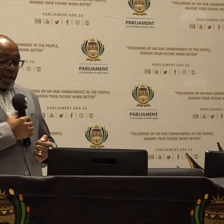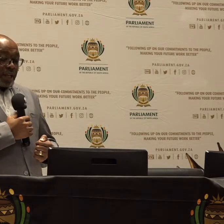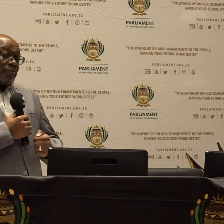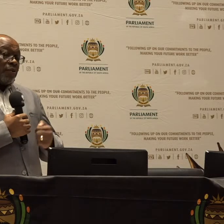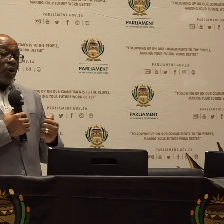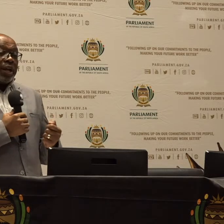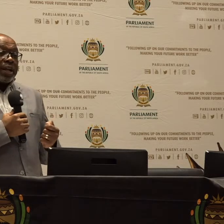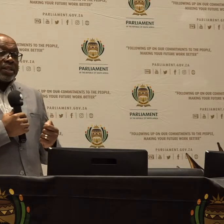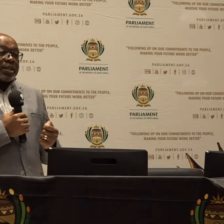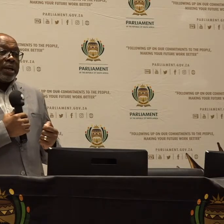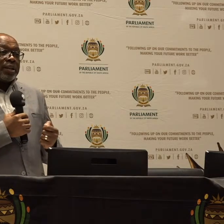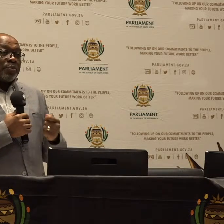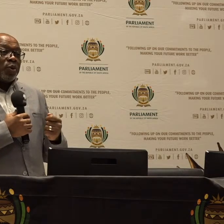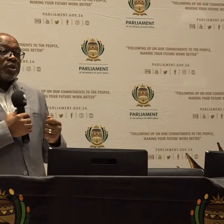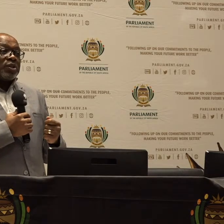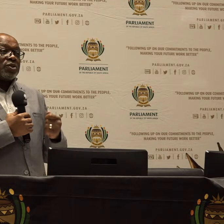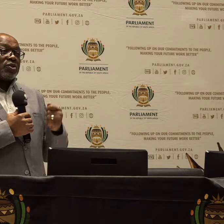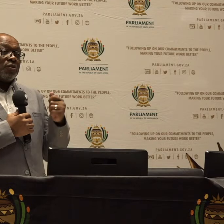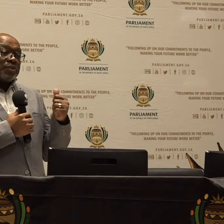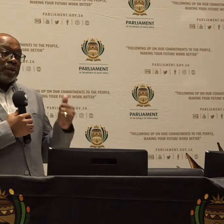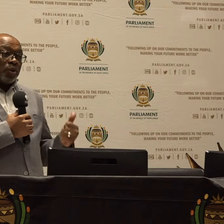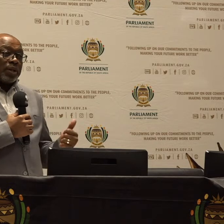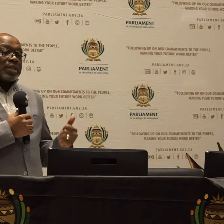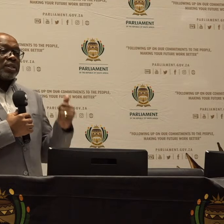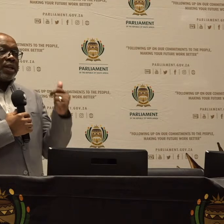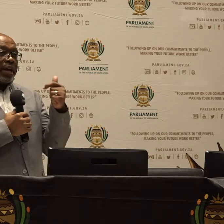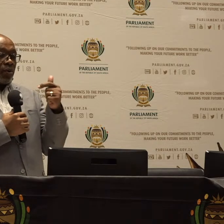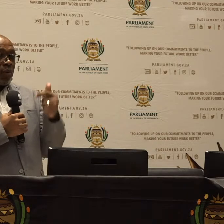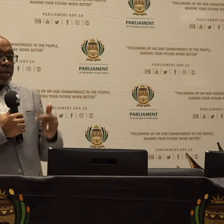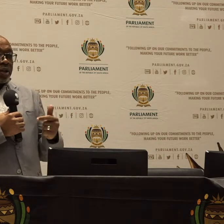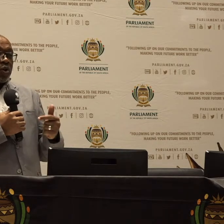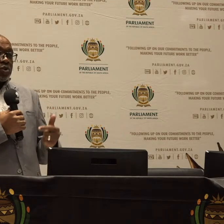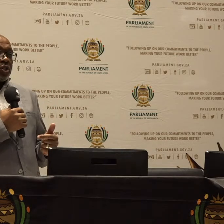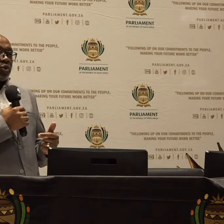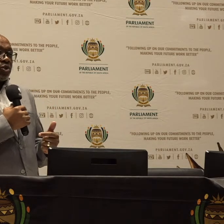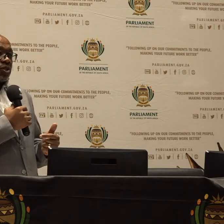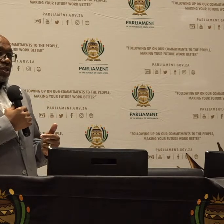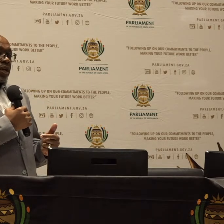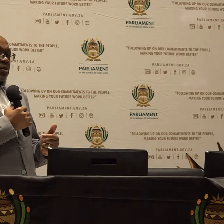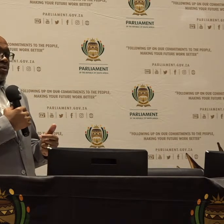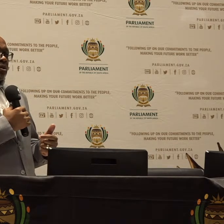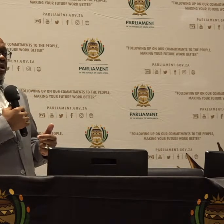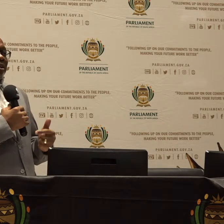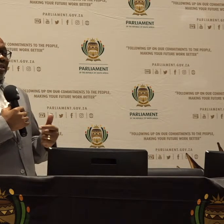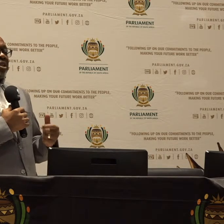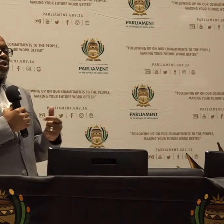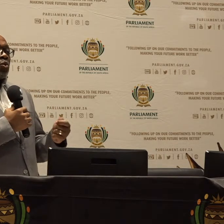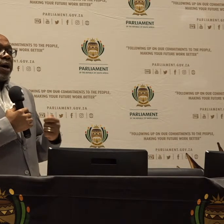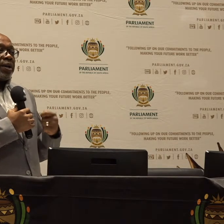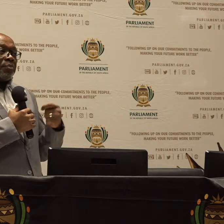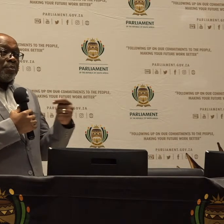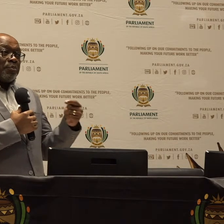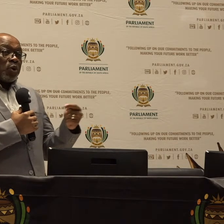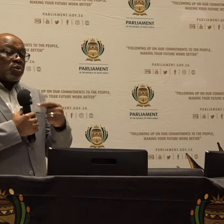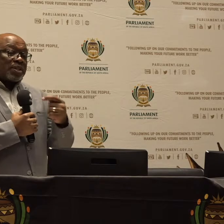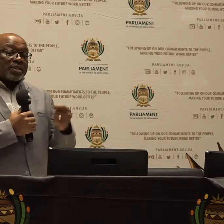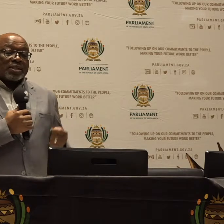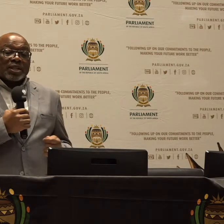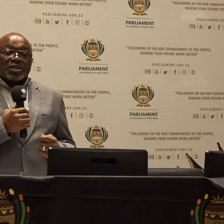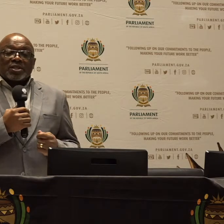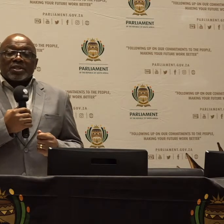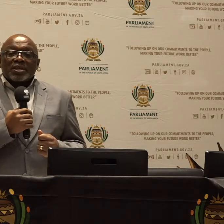and if we all understand the importance of democracy and what the Constitution says that is why